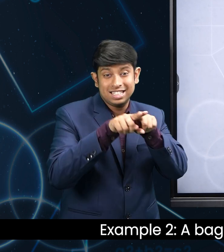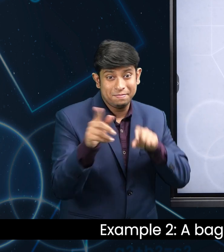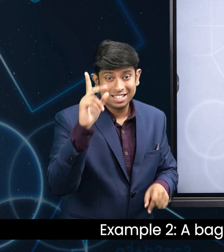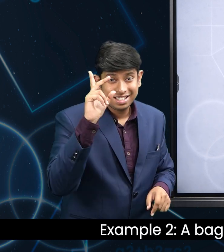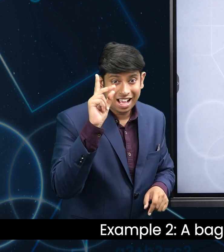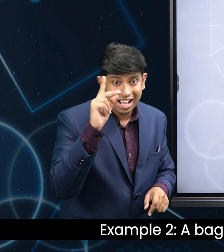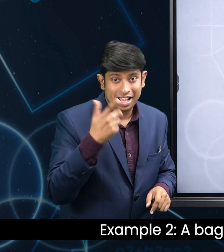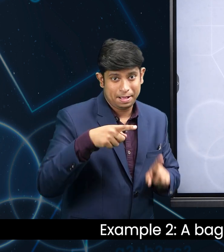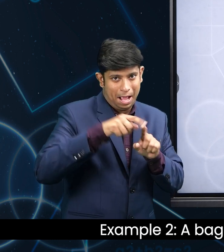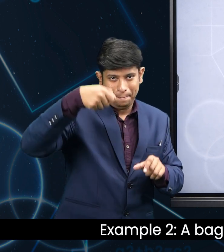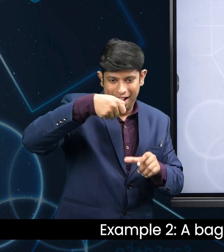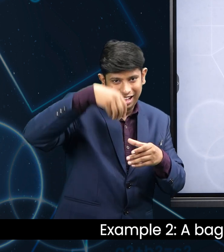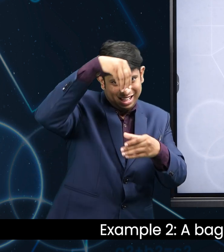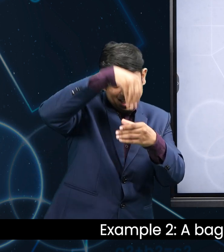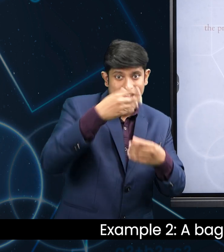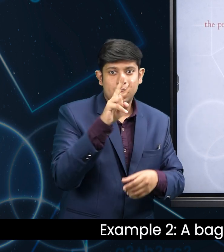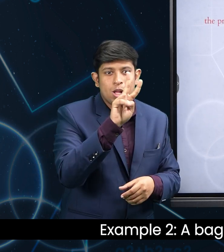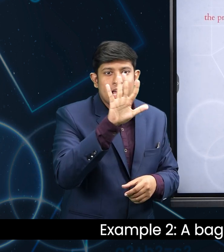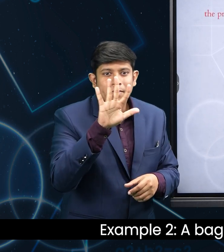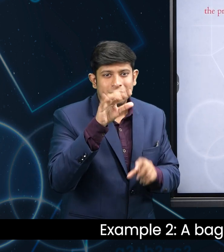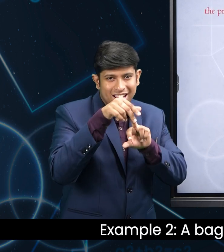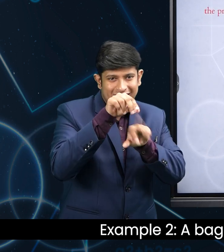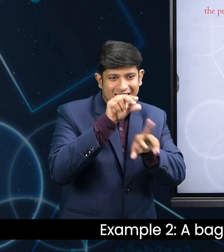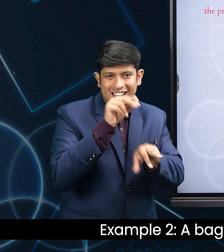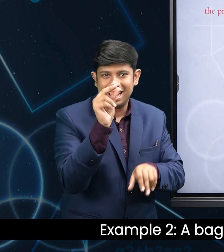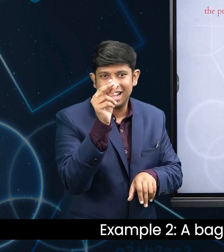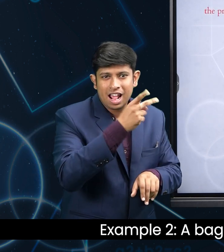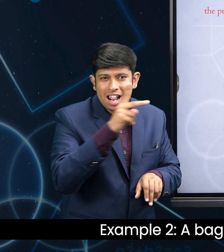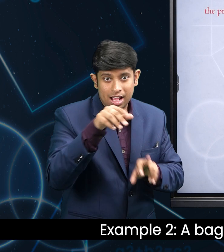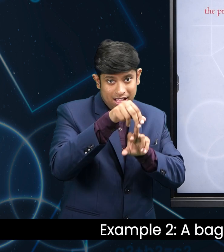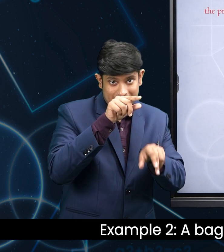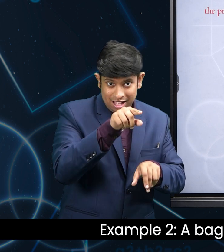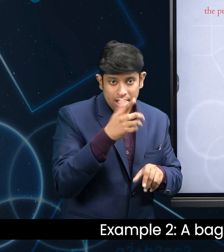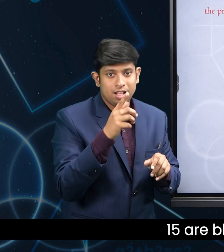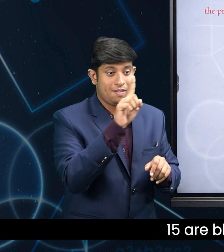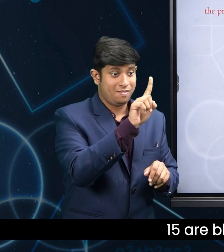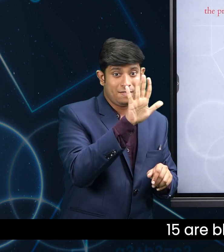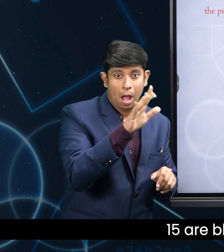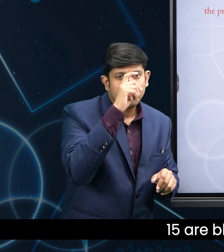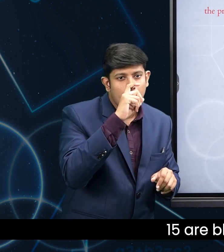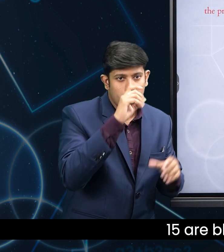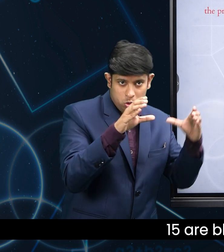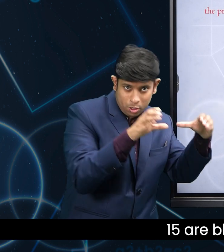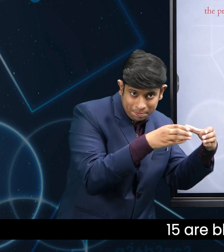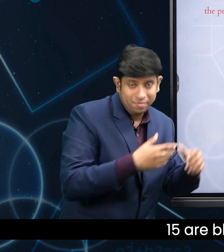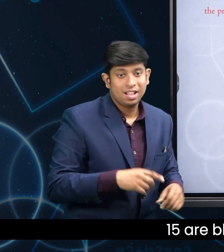Example 2. A bag contains total of 25 marbles in that. 15 are blue and remaining are